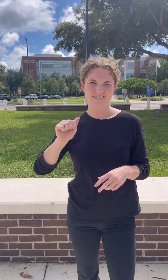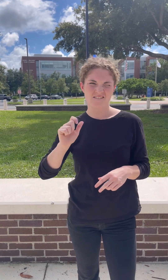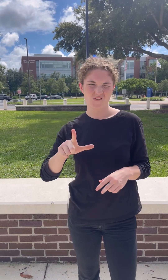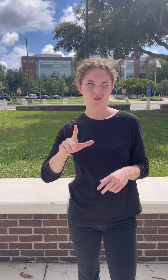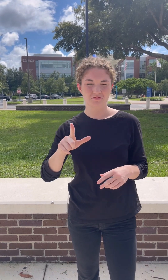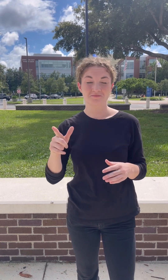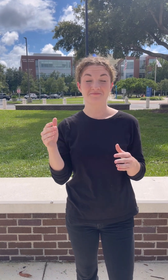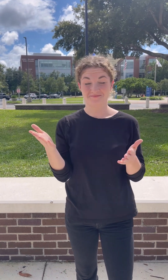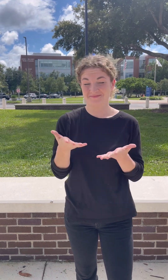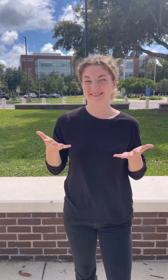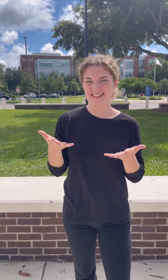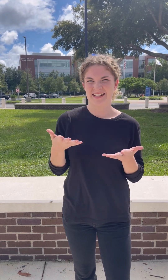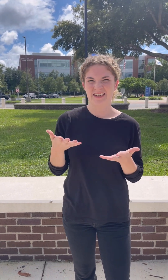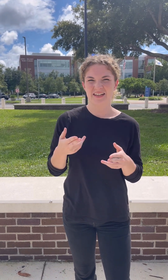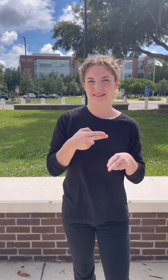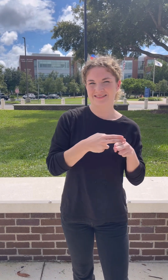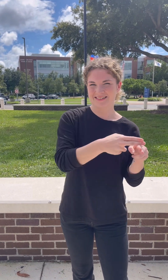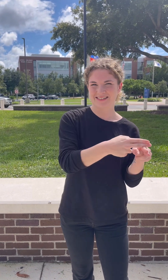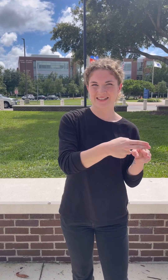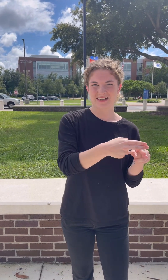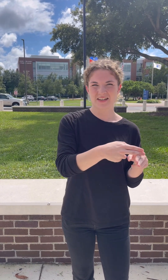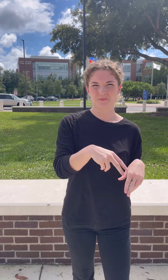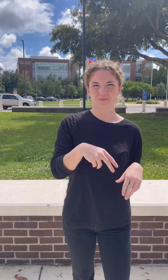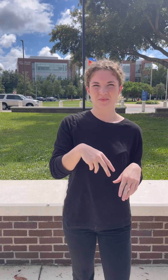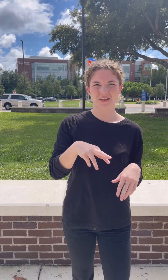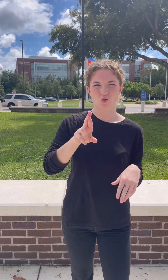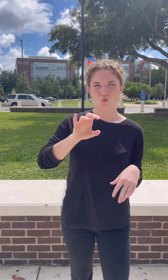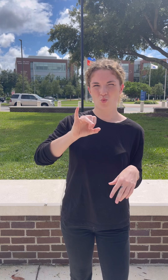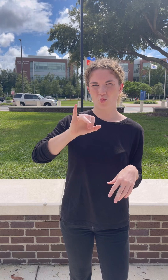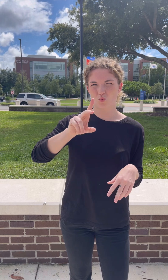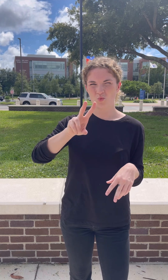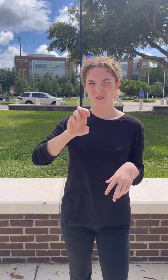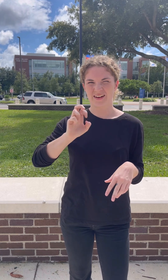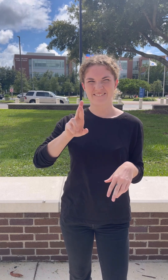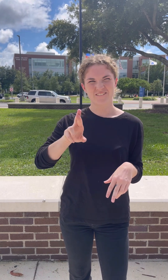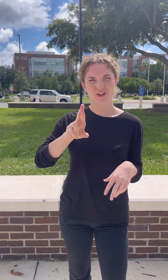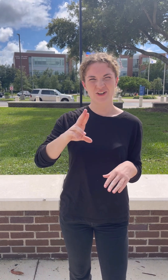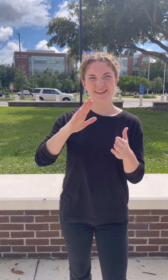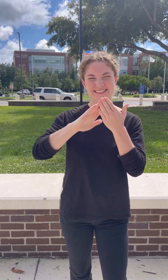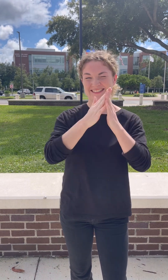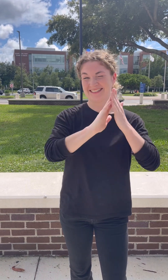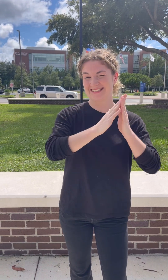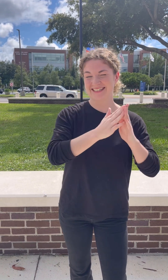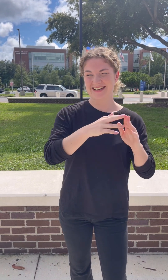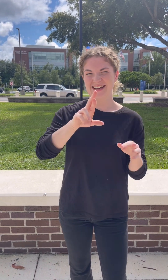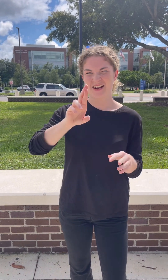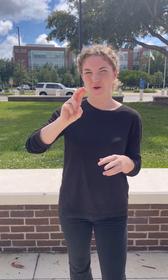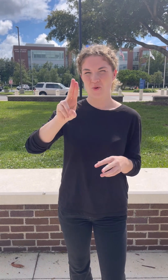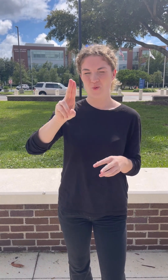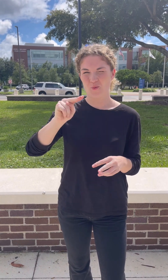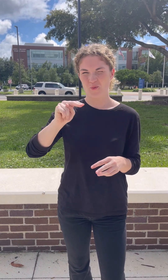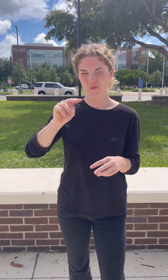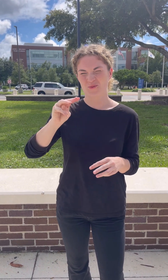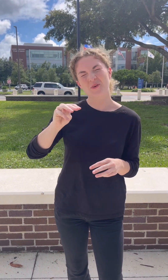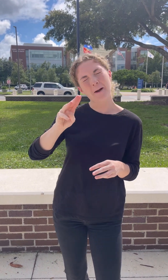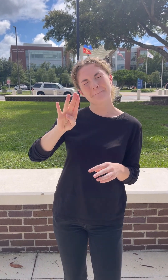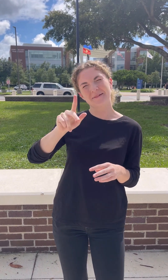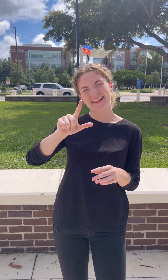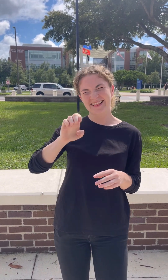River City Rumble with them. It's an all-season long, all-sport competition where the universities basically see who can win the most amount of games over